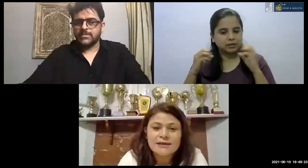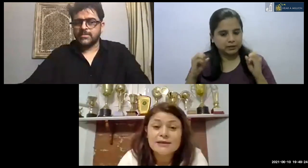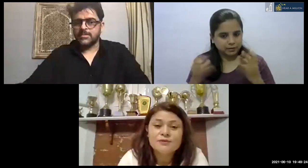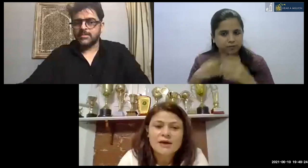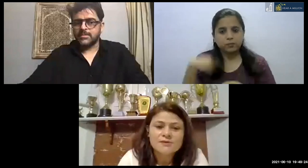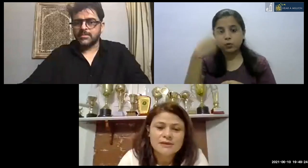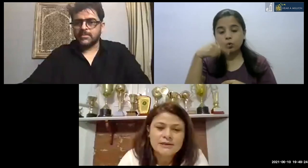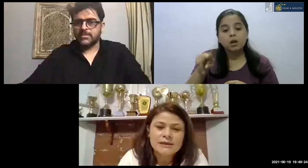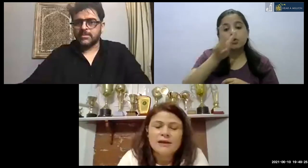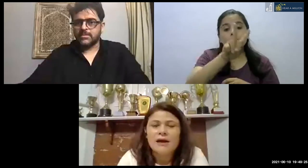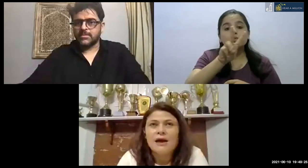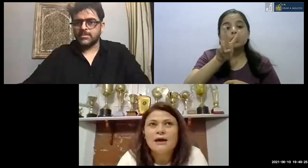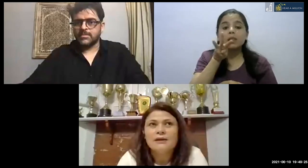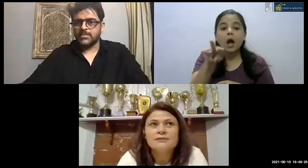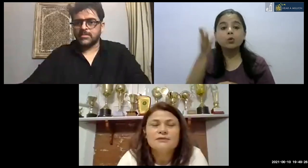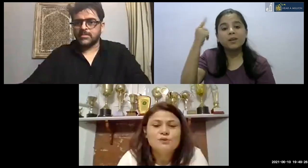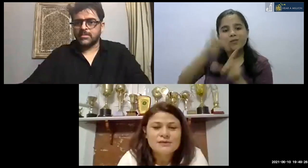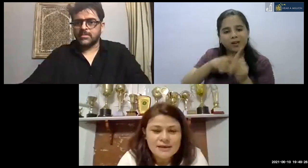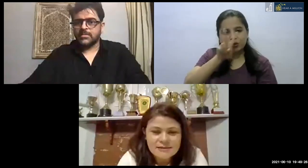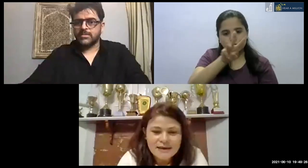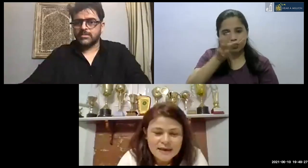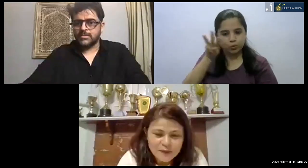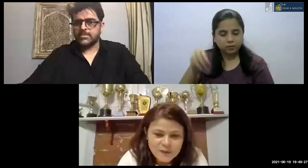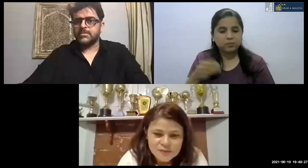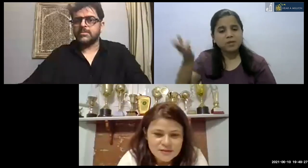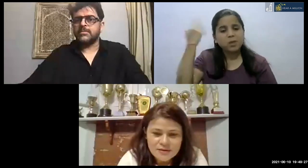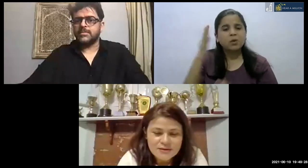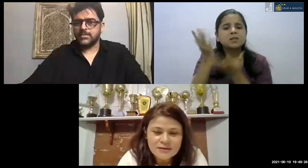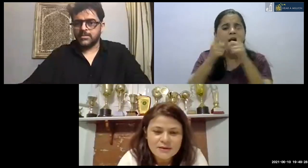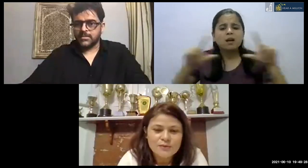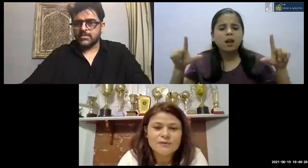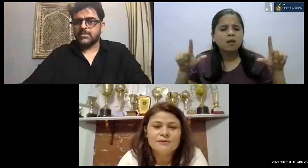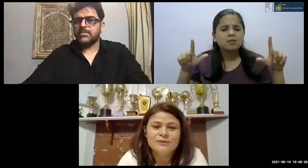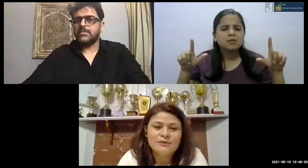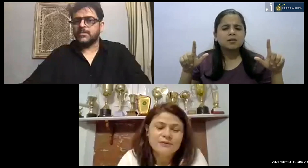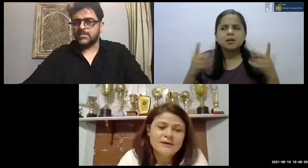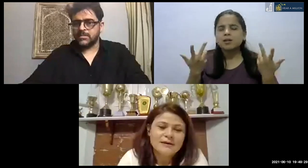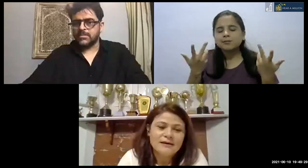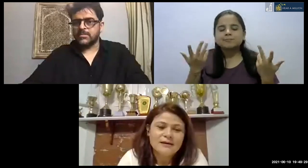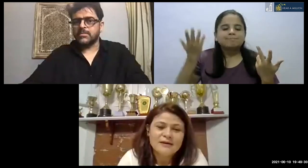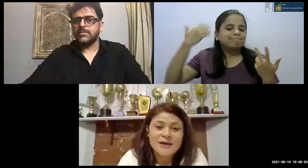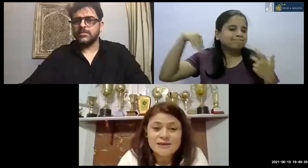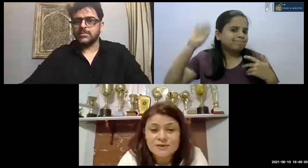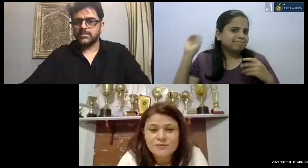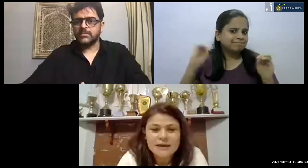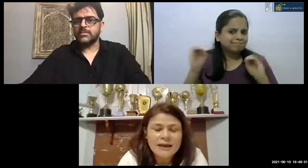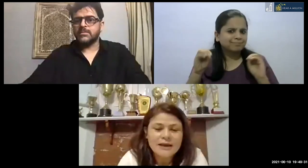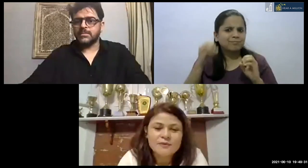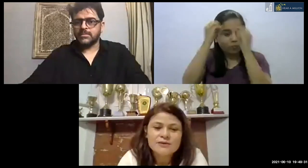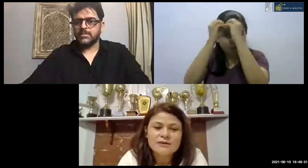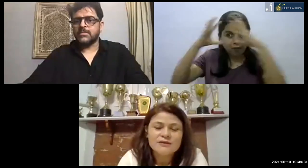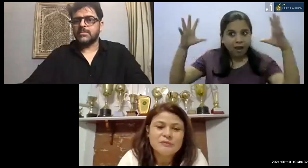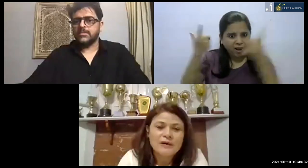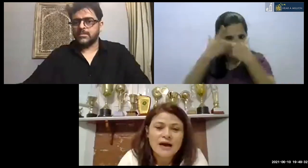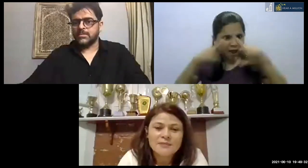days in the year 2000. And in those days, sign language was not at all, imagined to be a